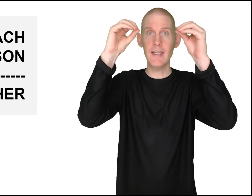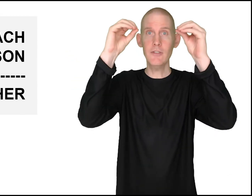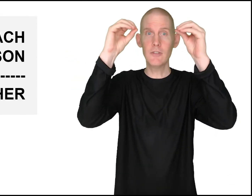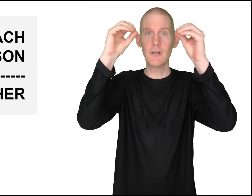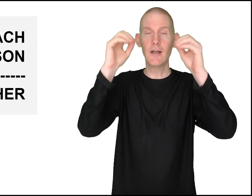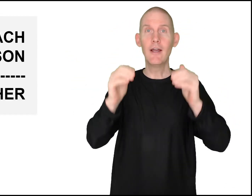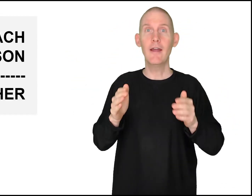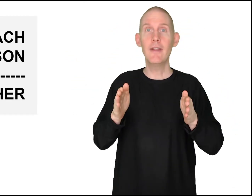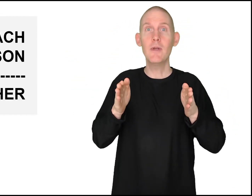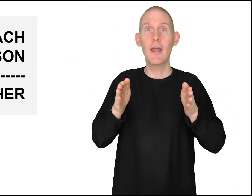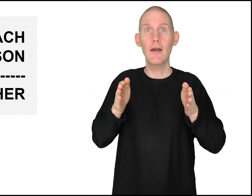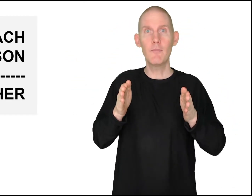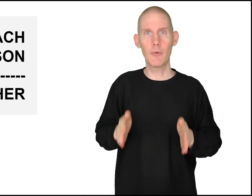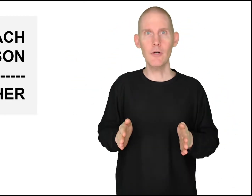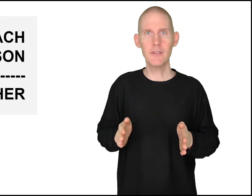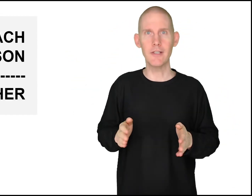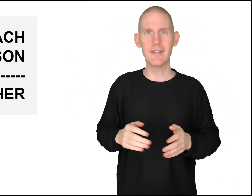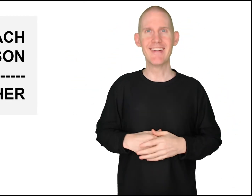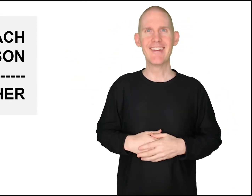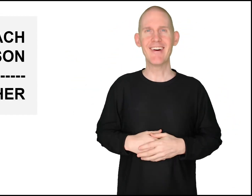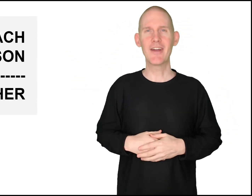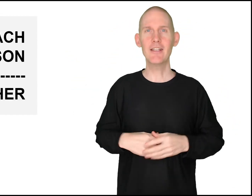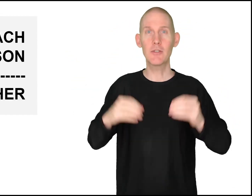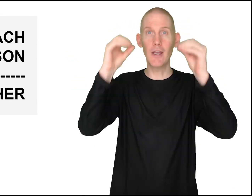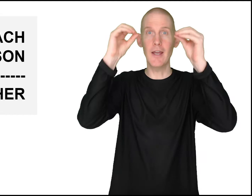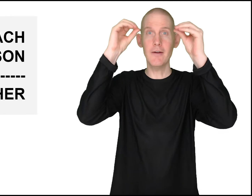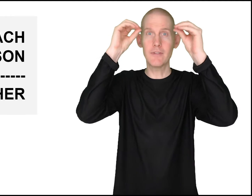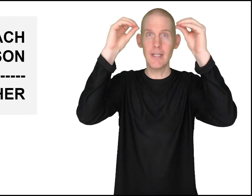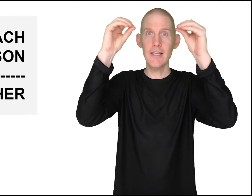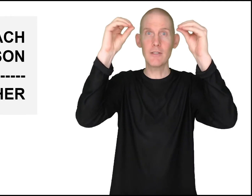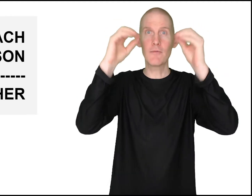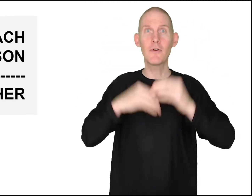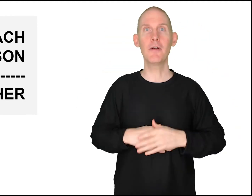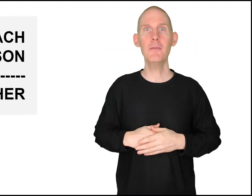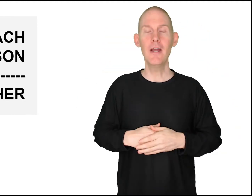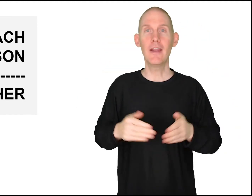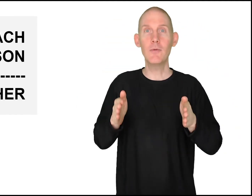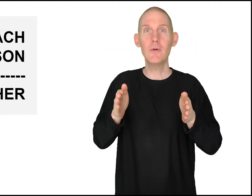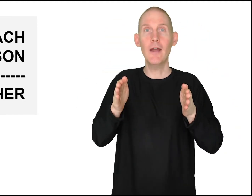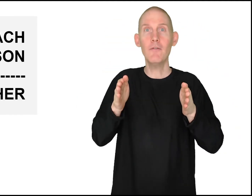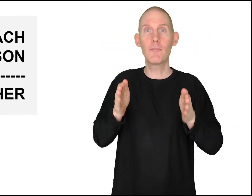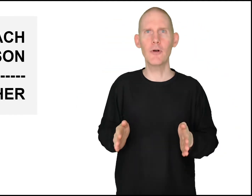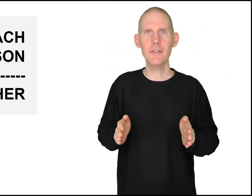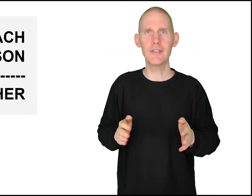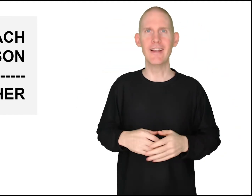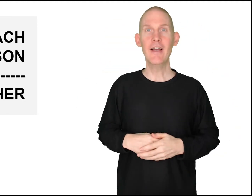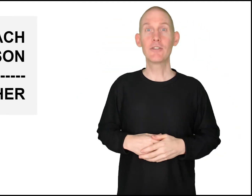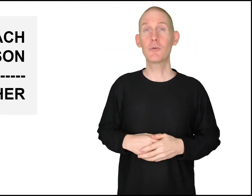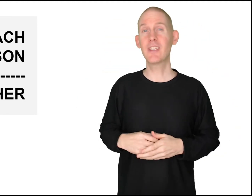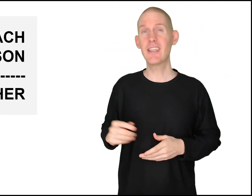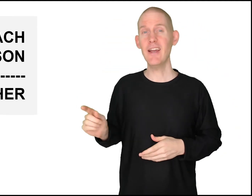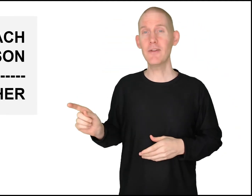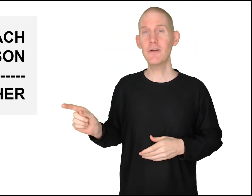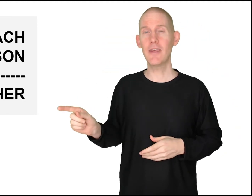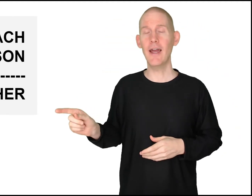teach, and then we have person. Okay, so we have teach, the verb, and then we have person. So together, that